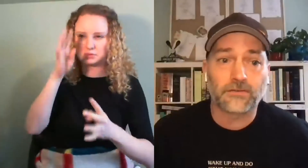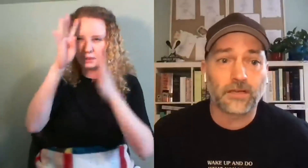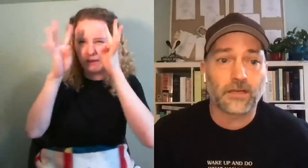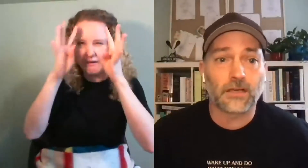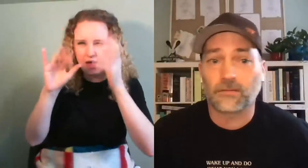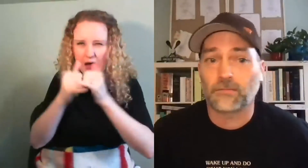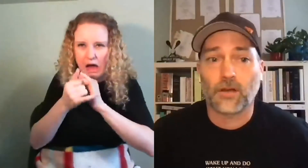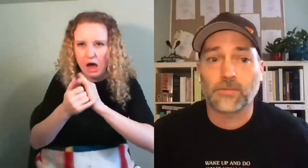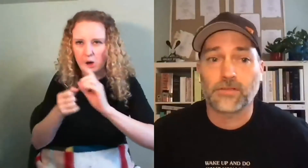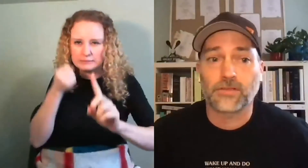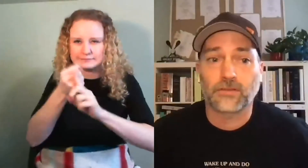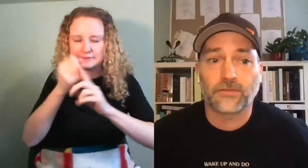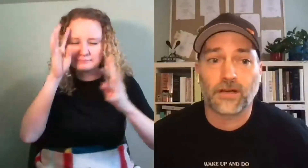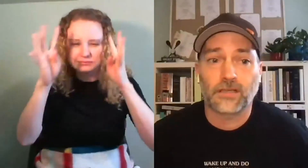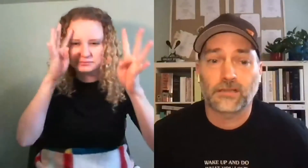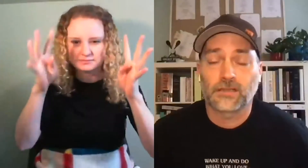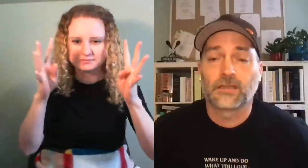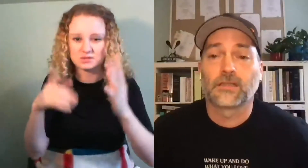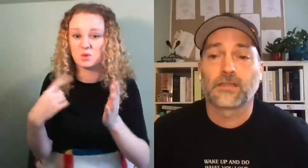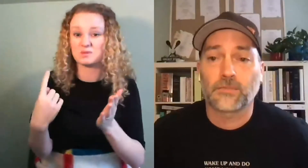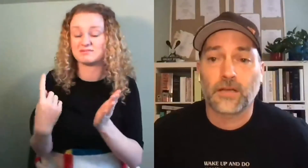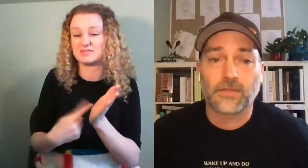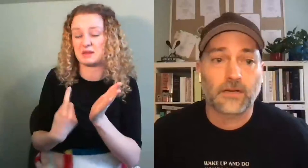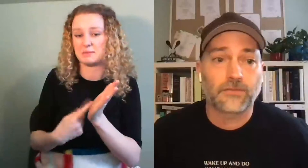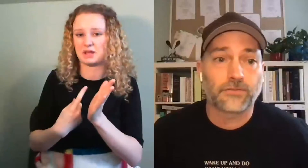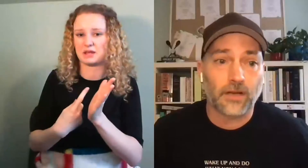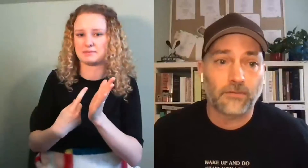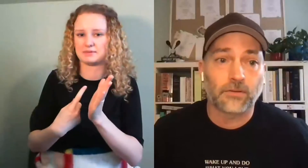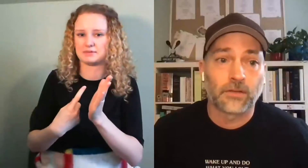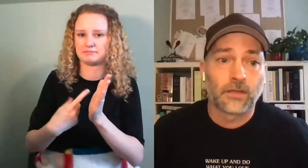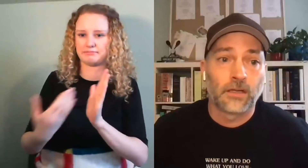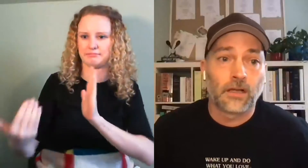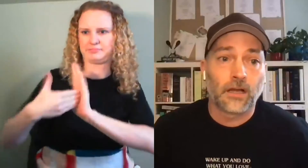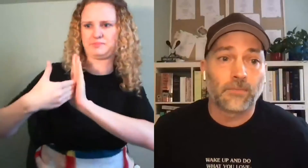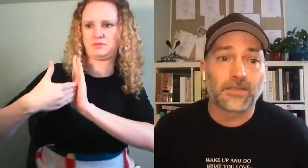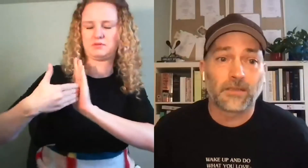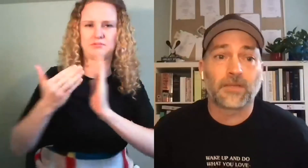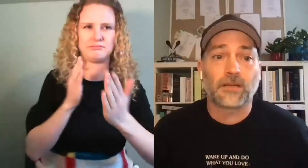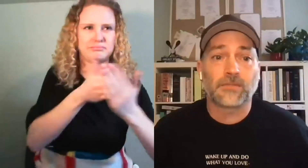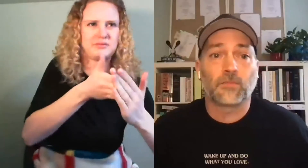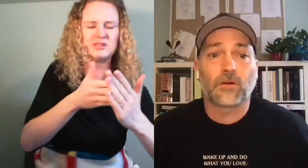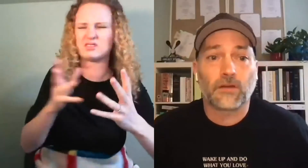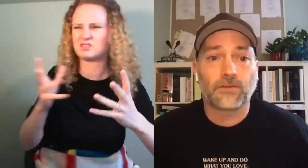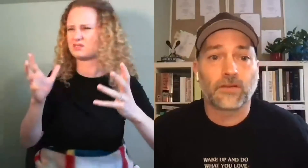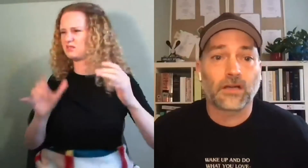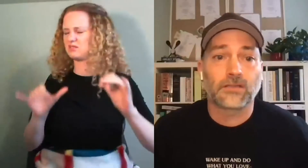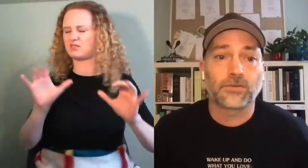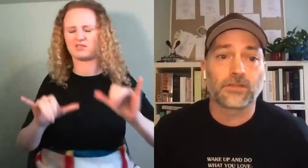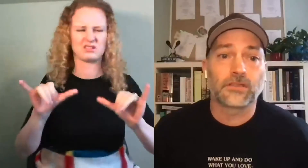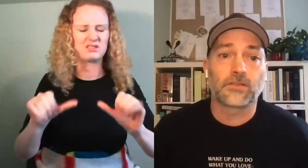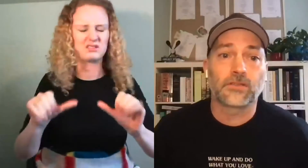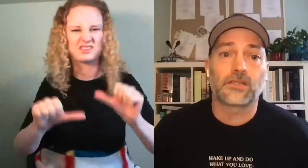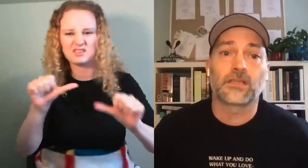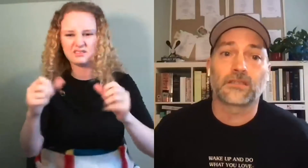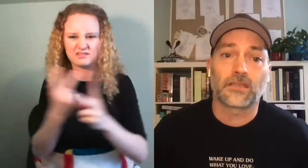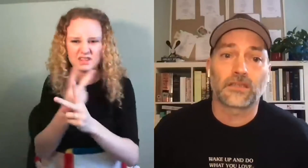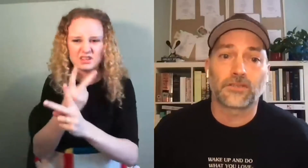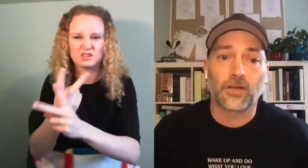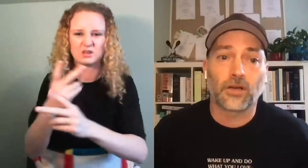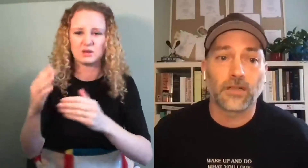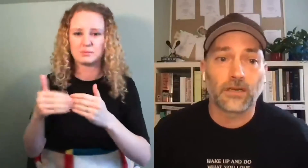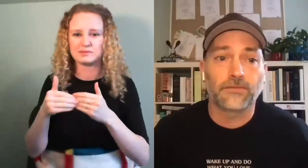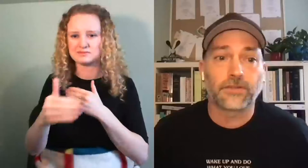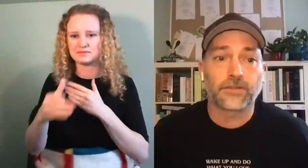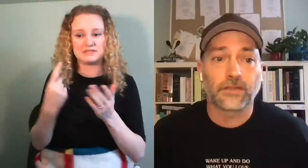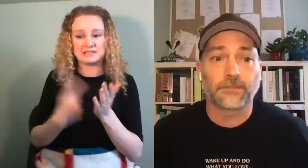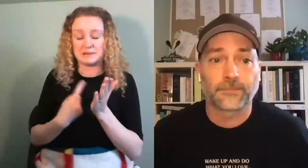out of oppositional defiance, sometimes out of survival. But sometimes, and more often not, it's usually just what's needed to get the